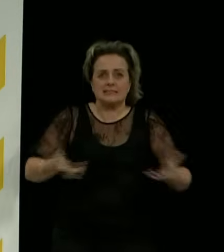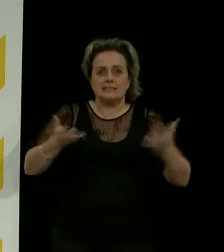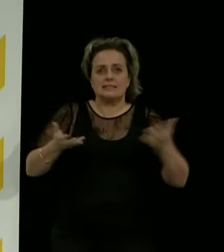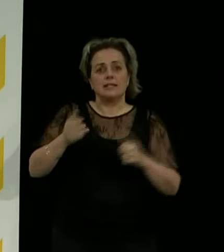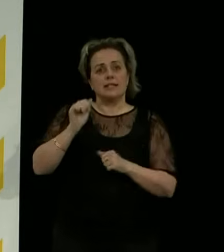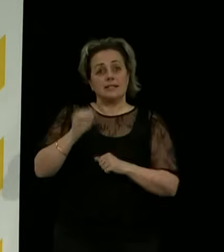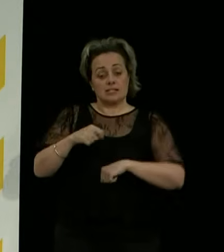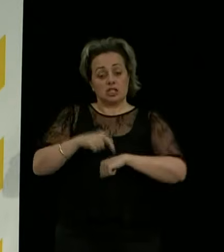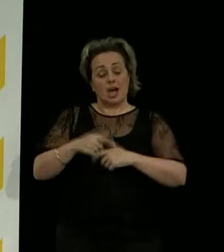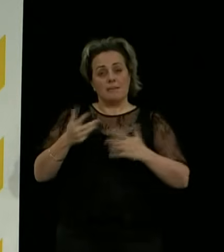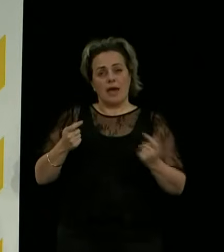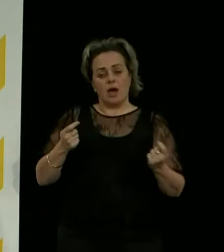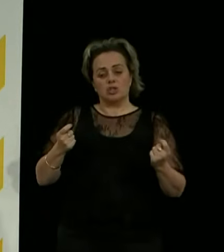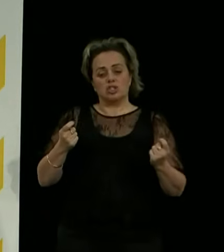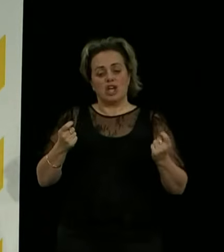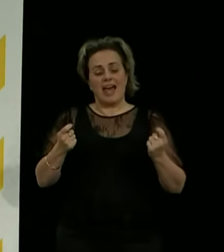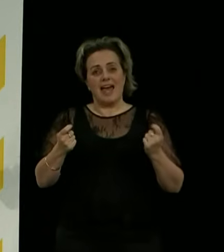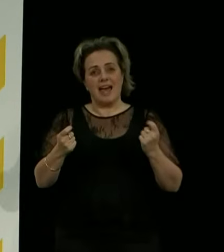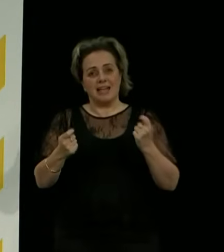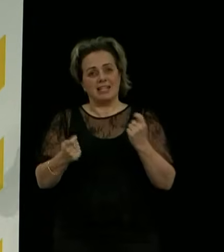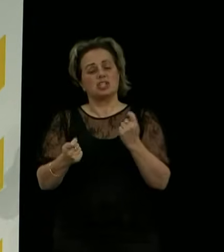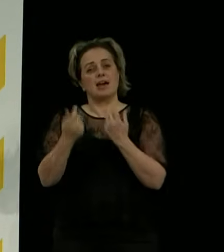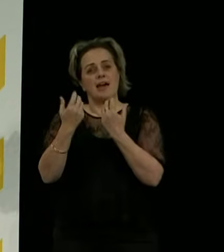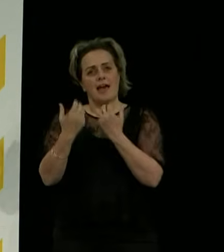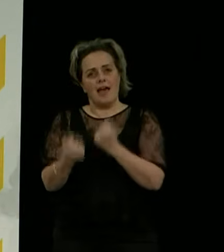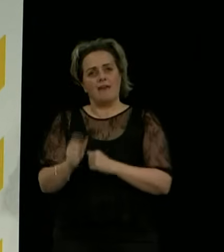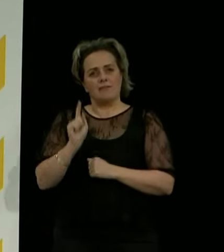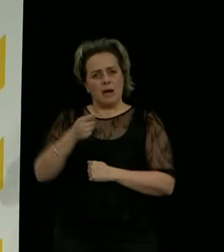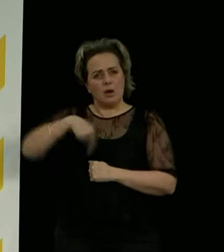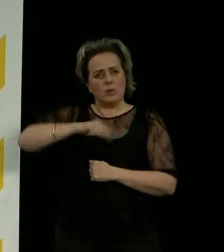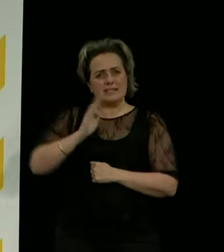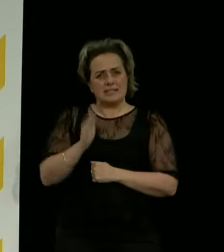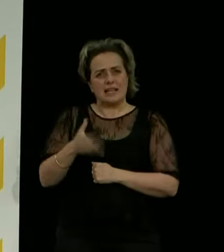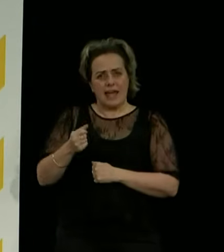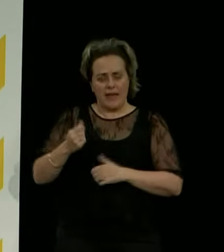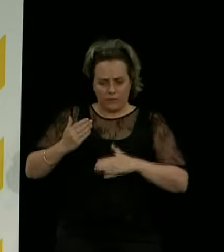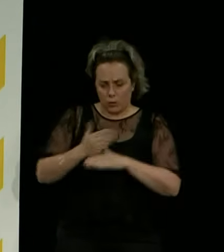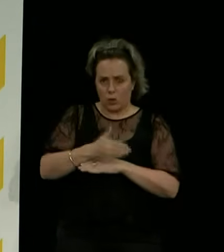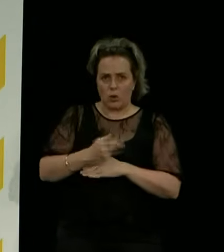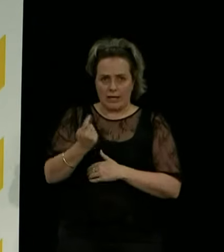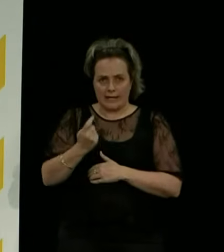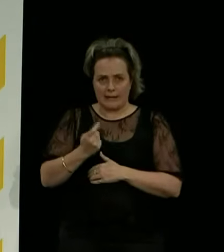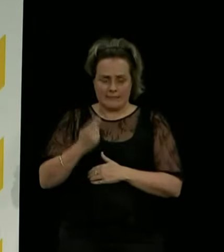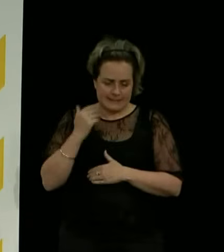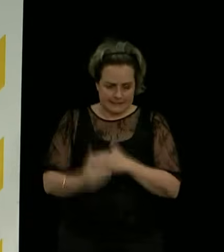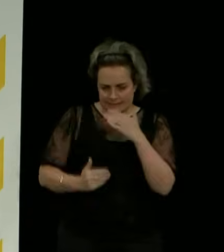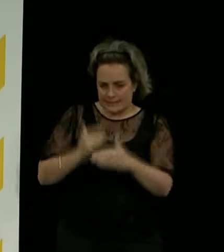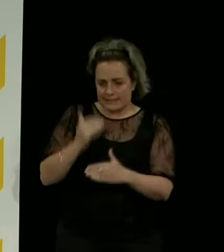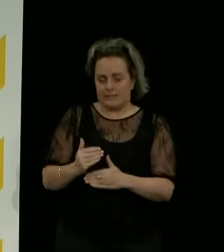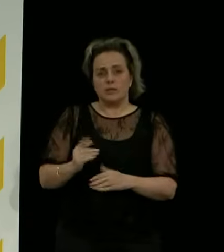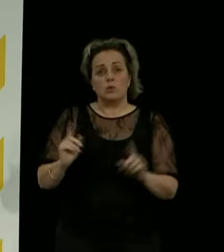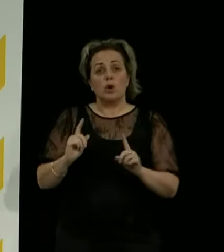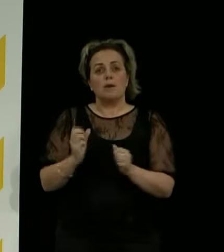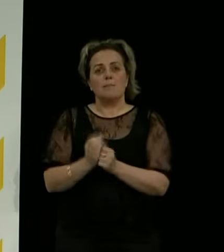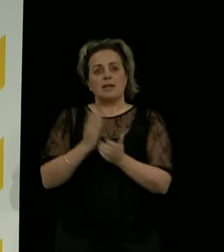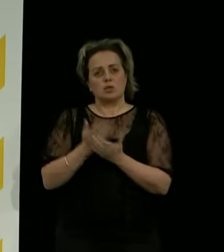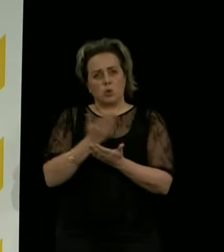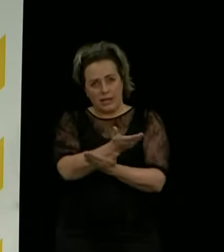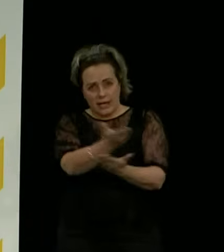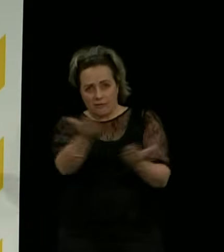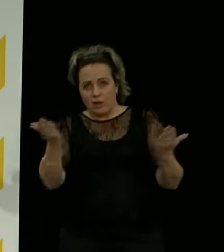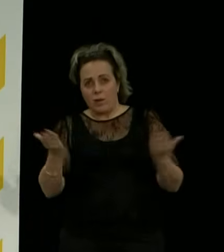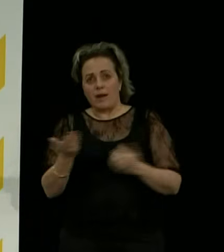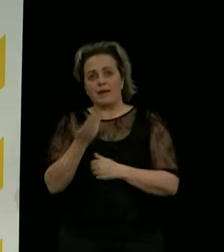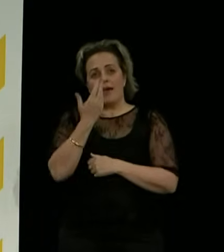as I've said, we are not there yet. We have incredibly important work left to do to make sure that everyone has the chance